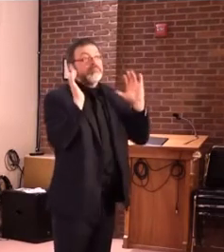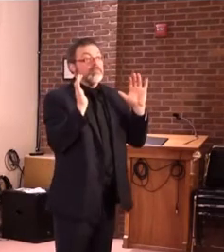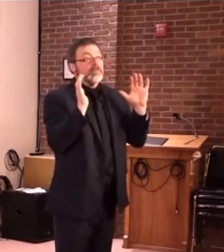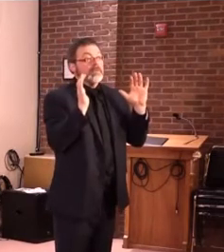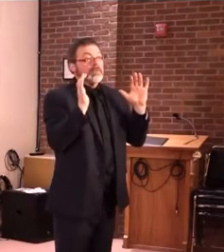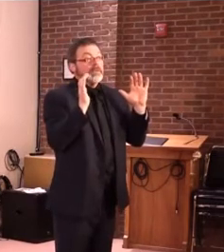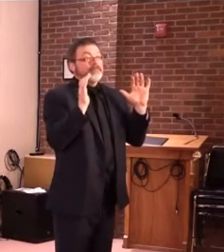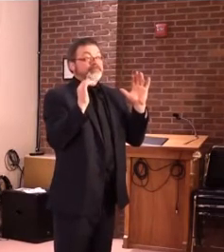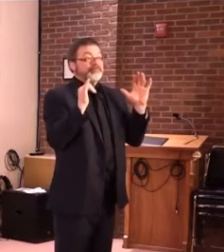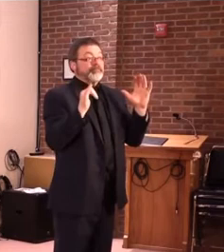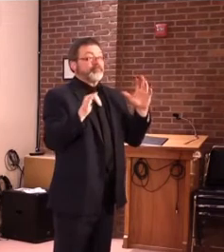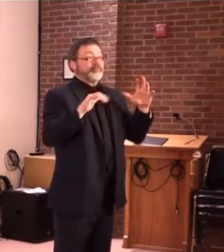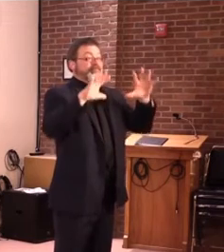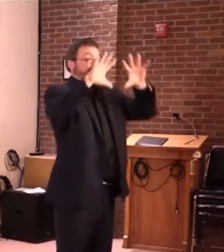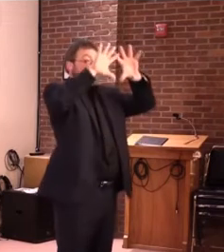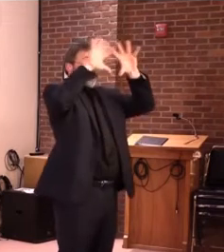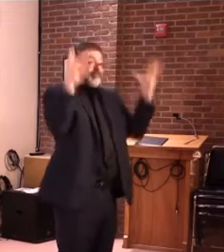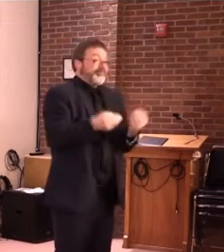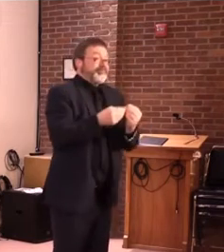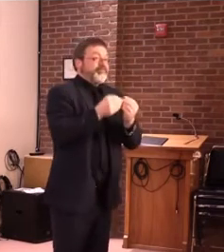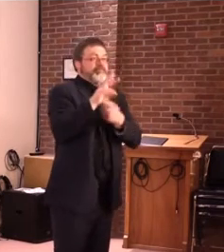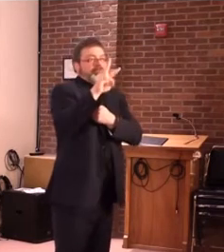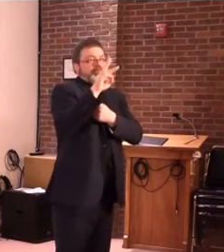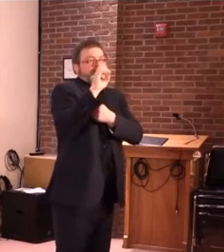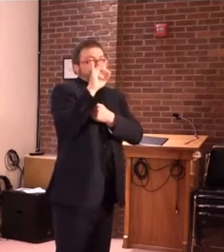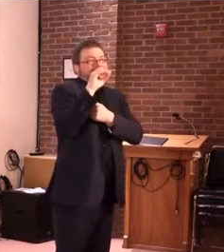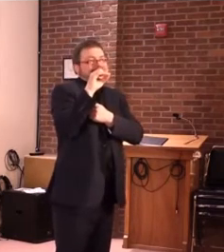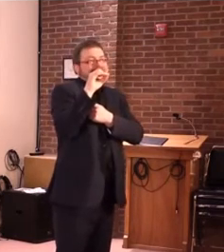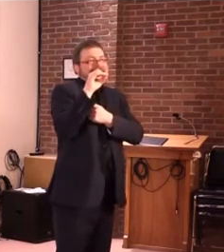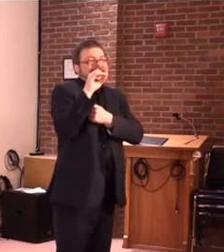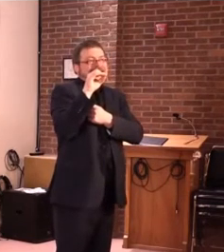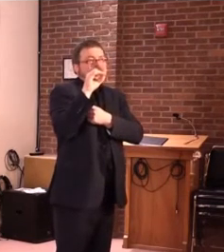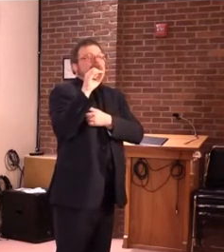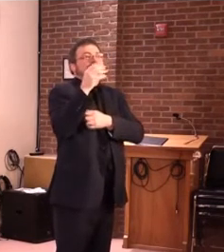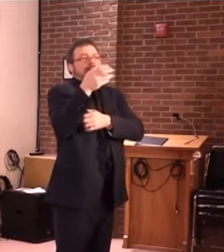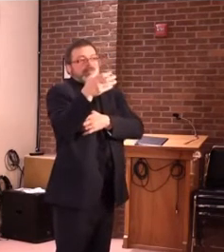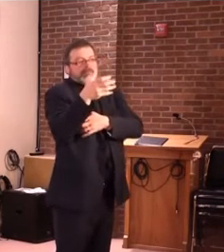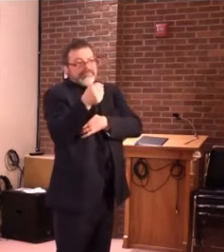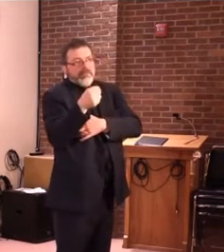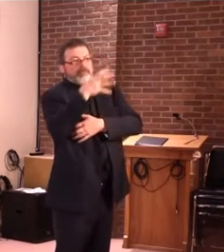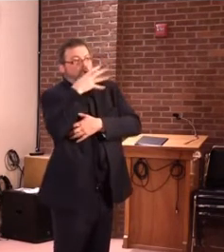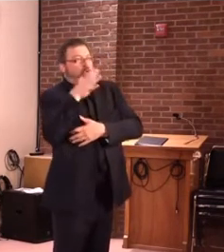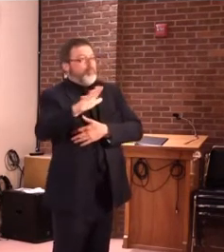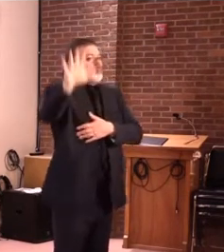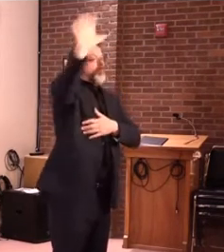farms and about 140 processors across the state.